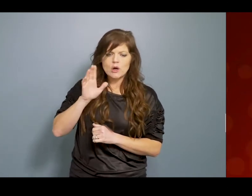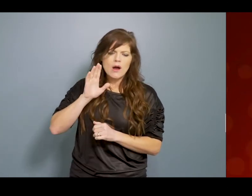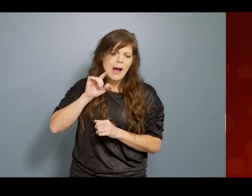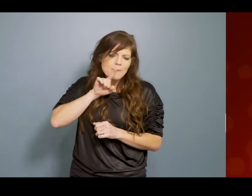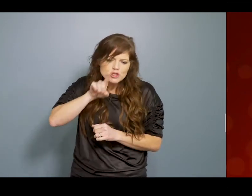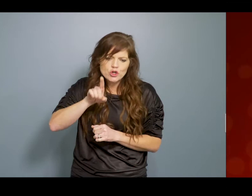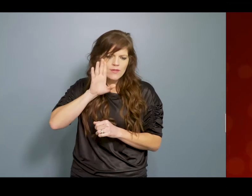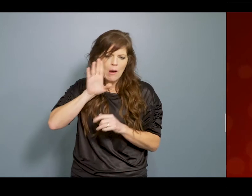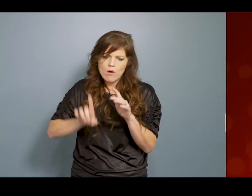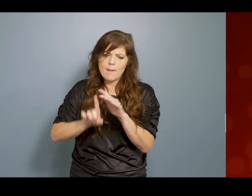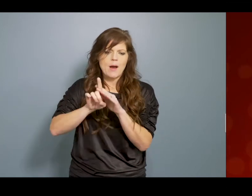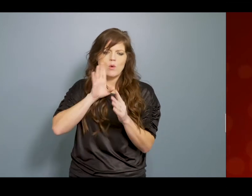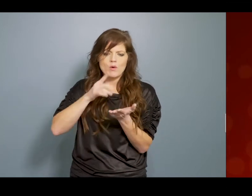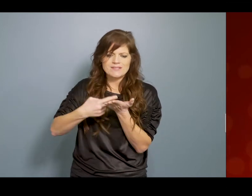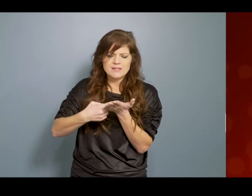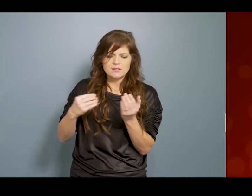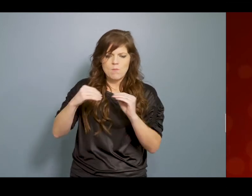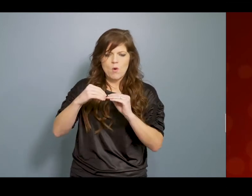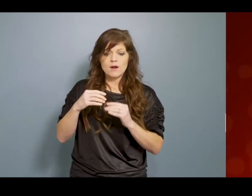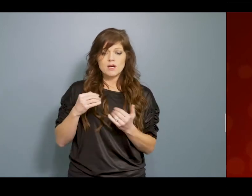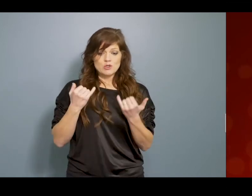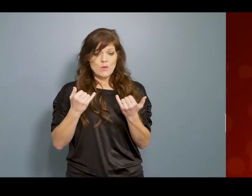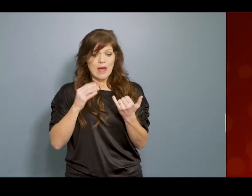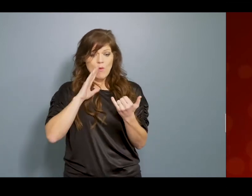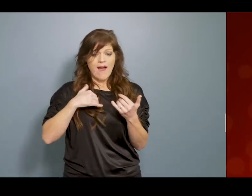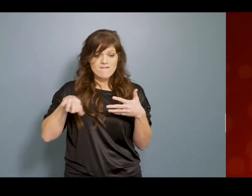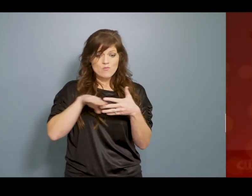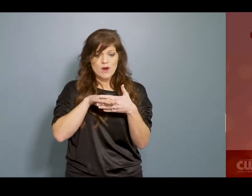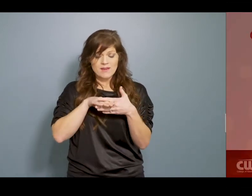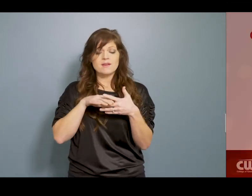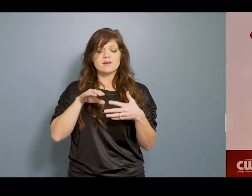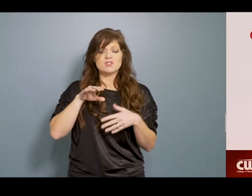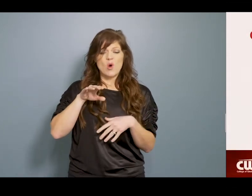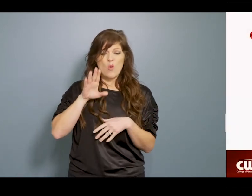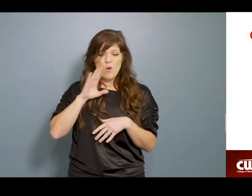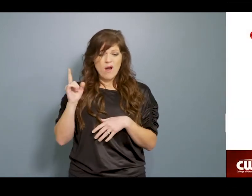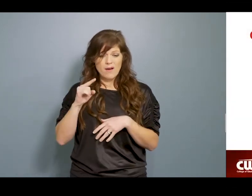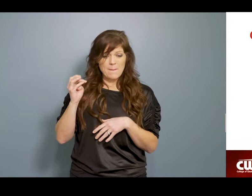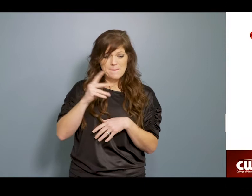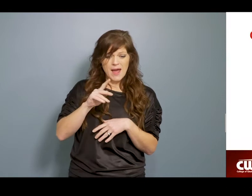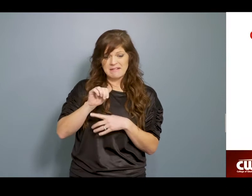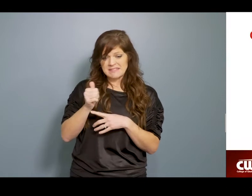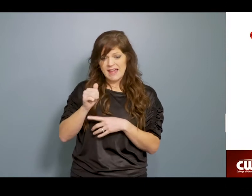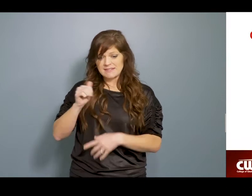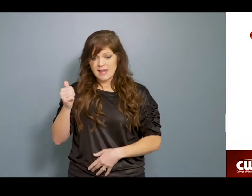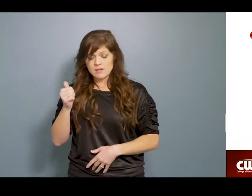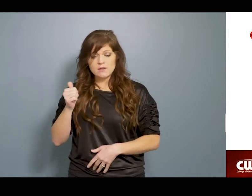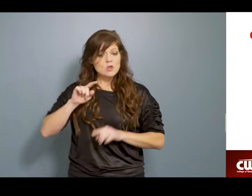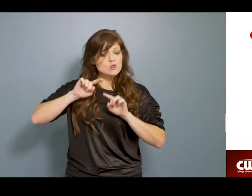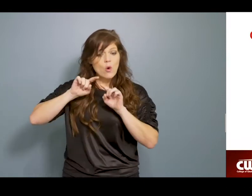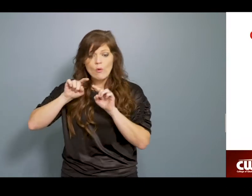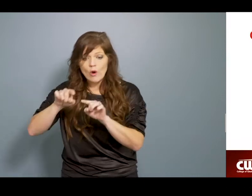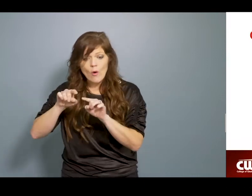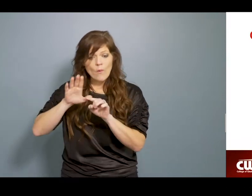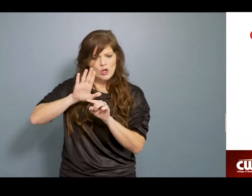bit of a break here. We've got 5 minutes. We'll be back here just after 10:10. So get up, grab your bacon, and we'll